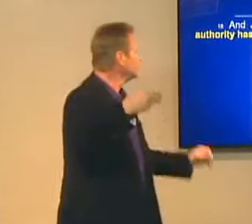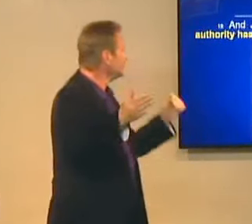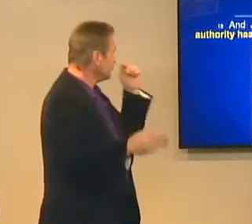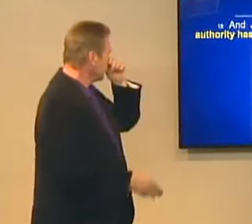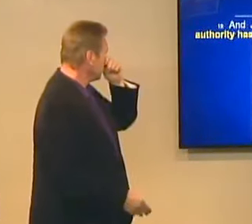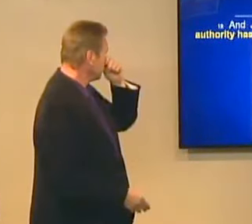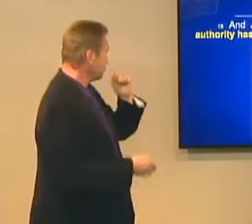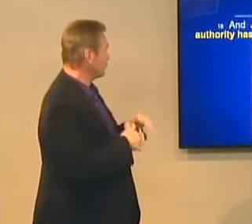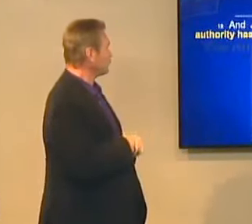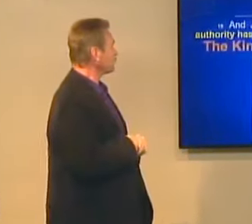has the authority